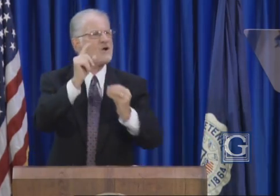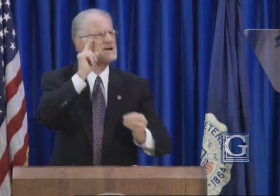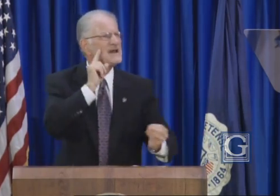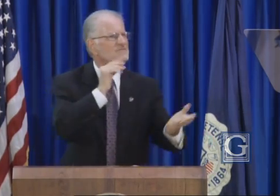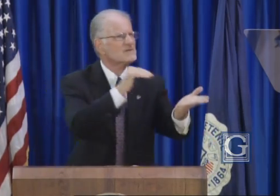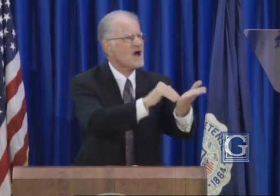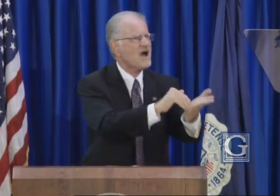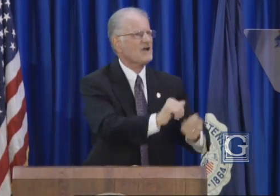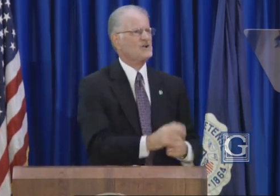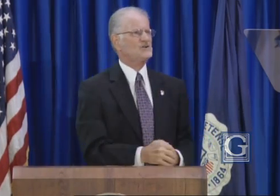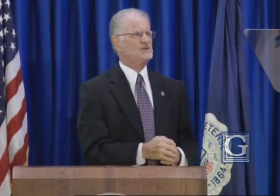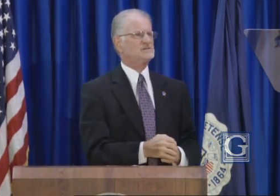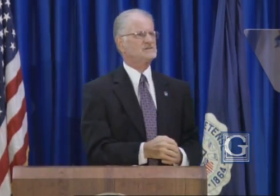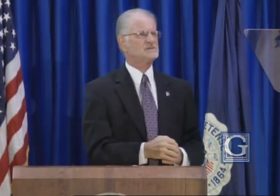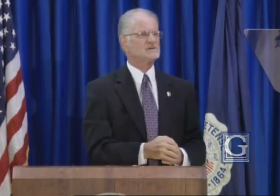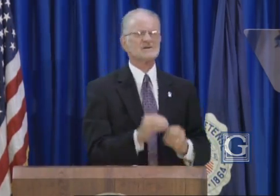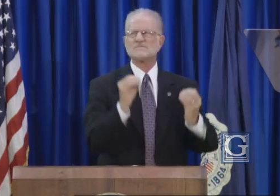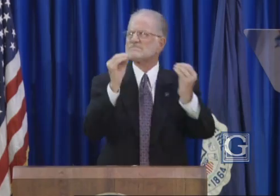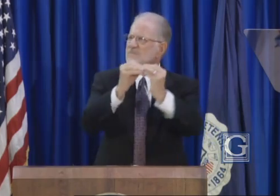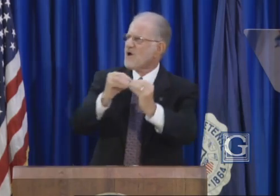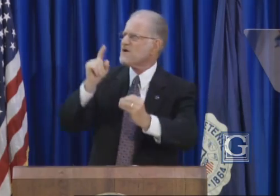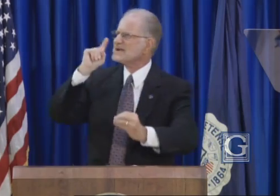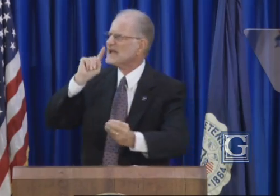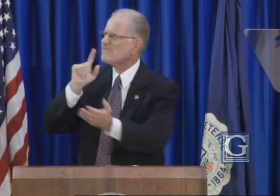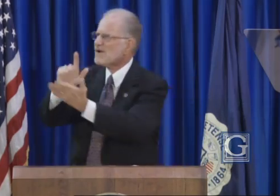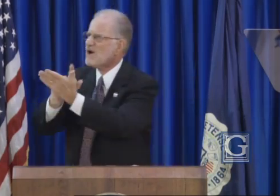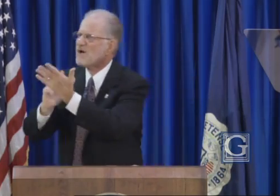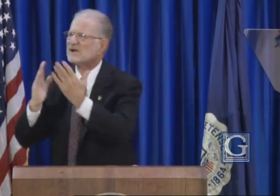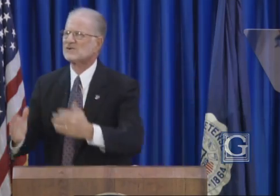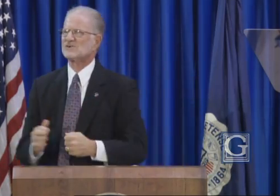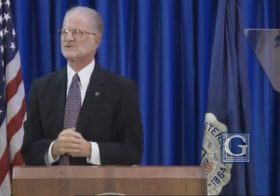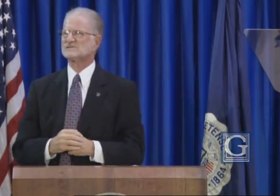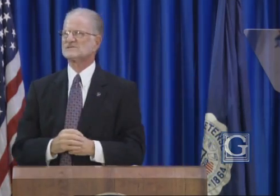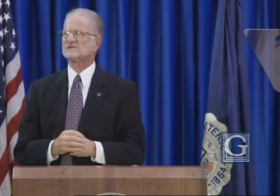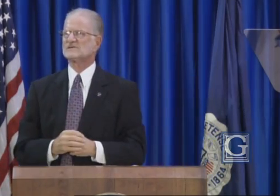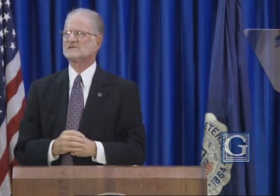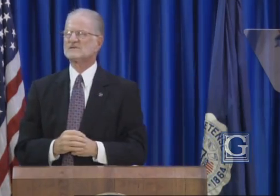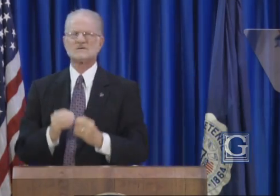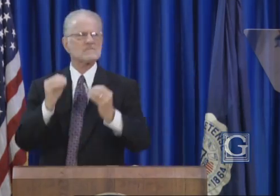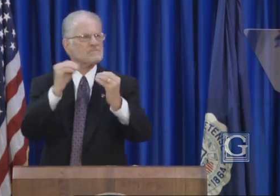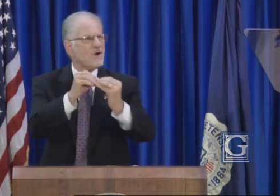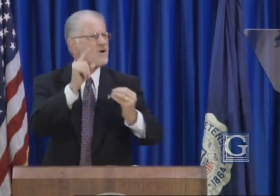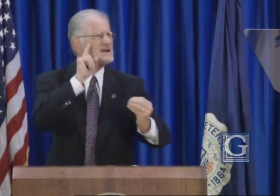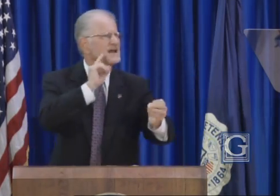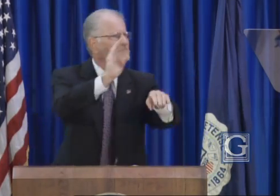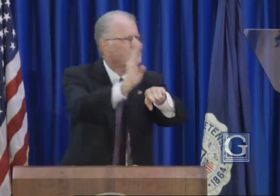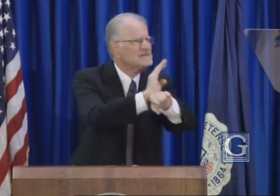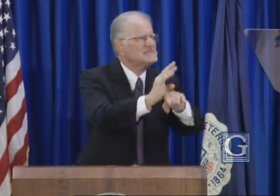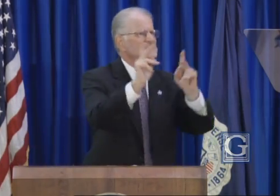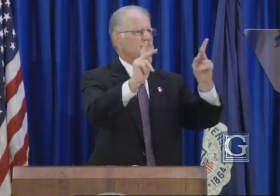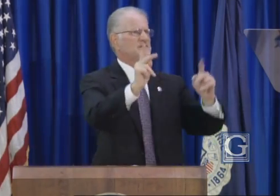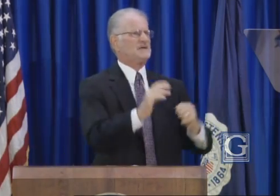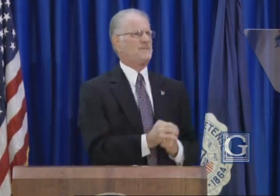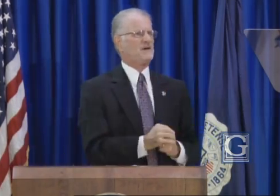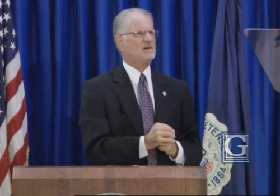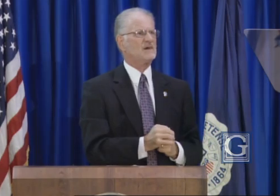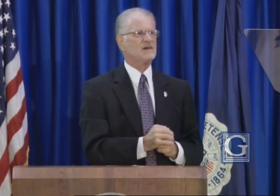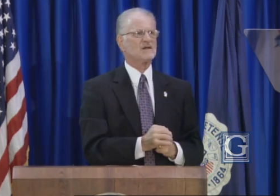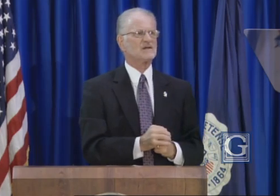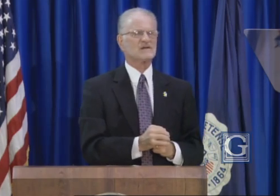the impact. More deaf doctors, more deaf lawyers, more deaf business